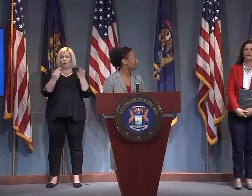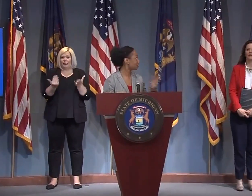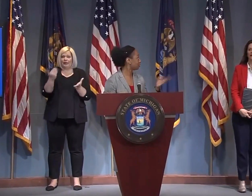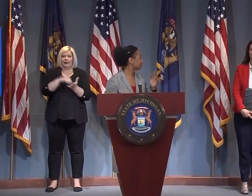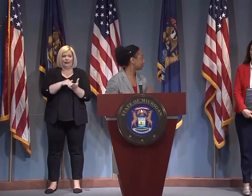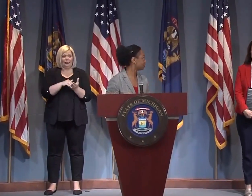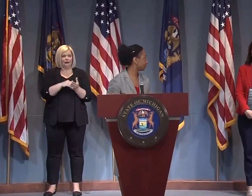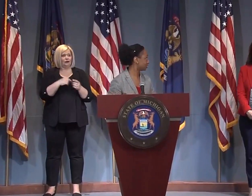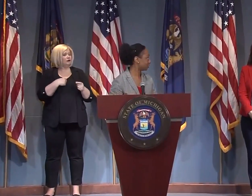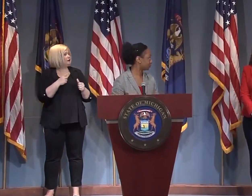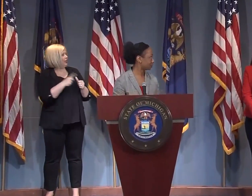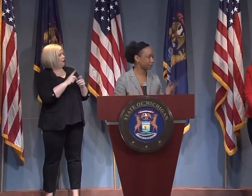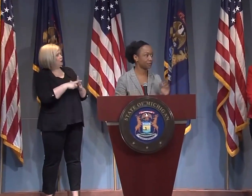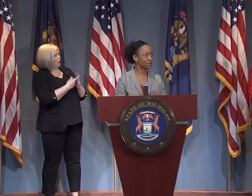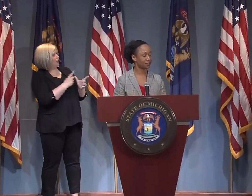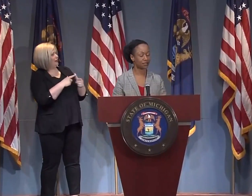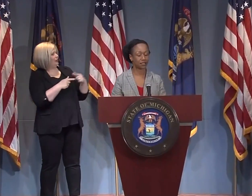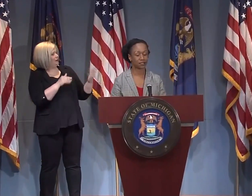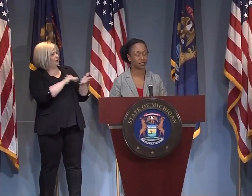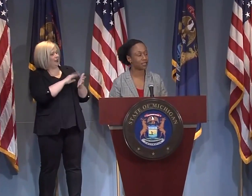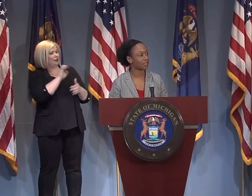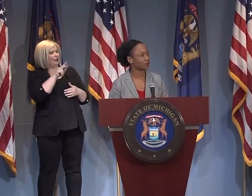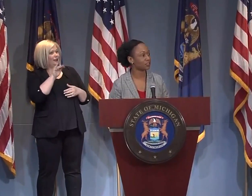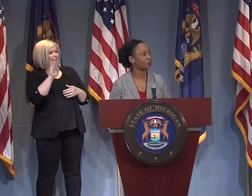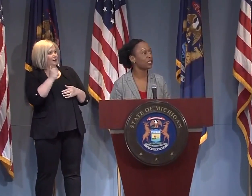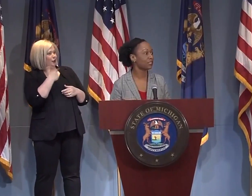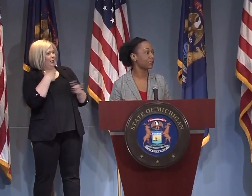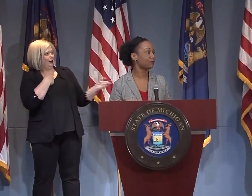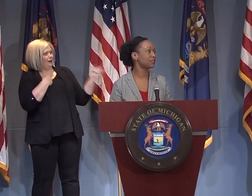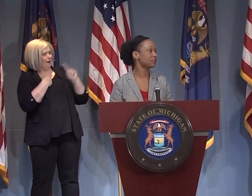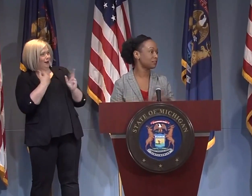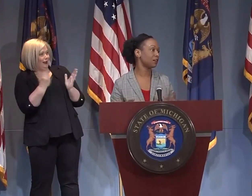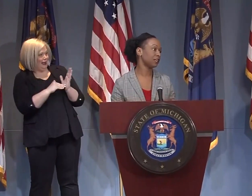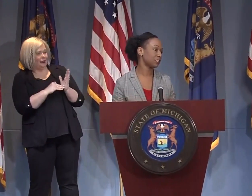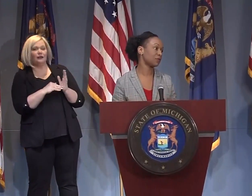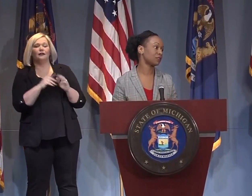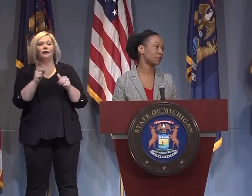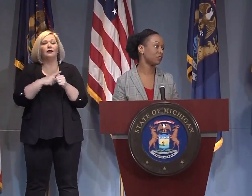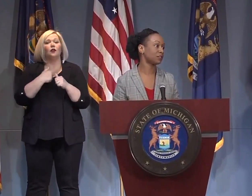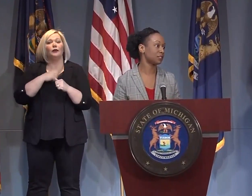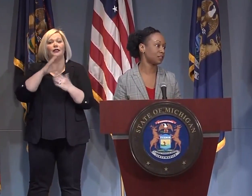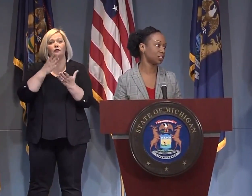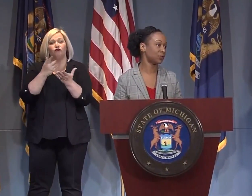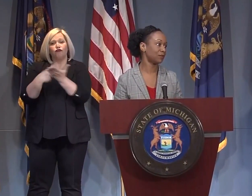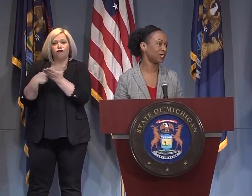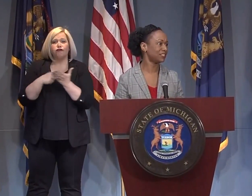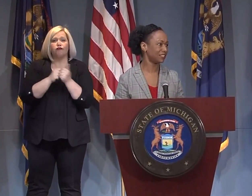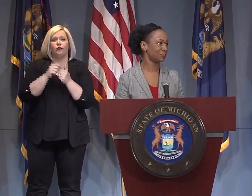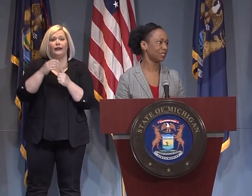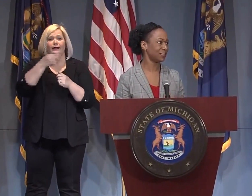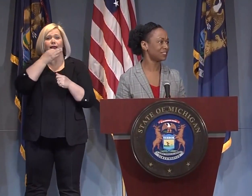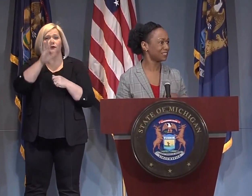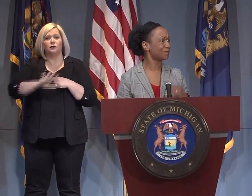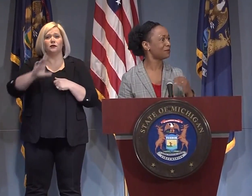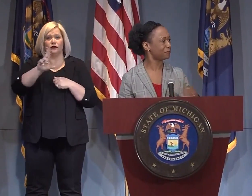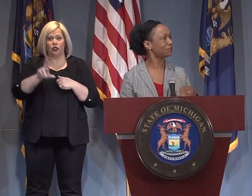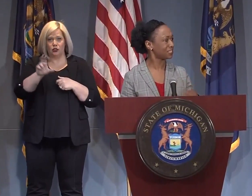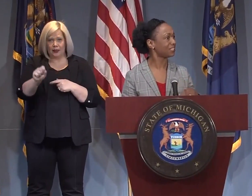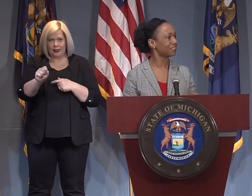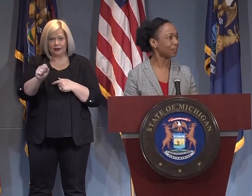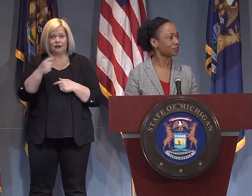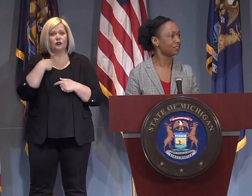Right, so I'll start, and certainly Dr. Eisenberg can come back as well. So we think, based on talking to experts across the country, that we need to get to at least